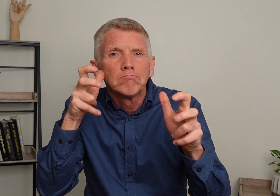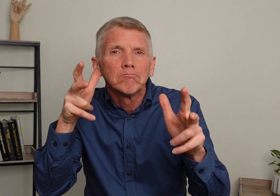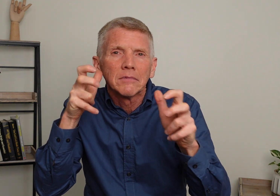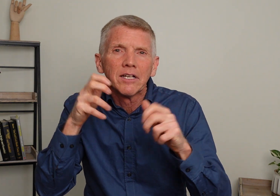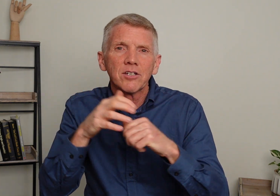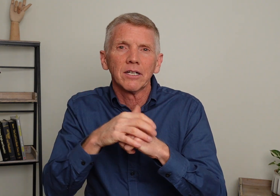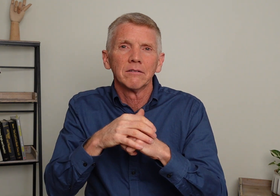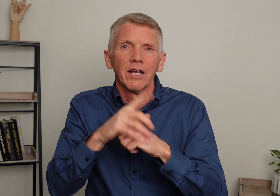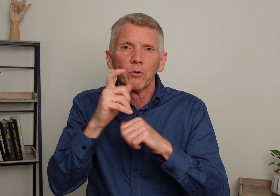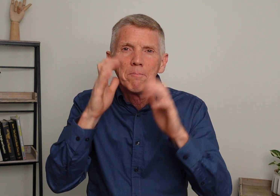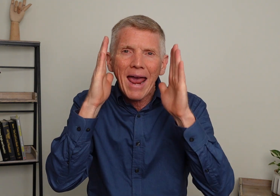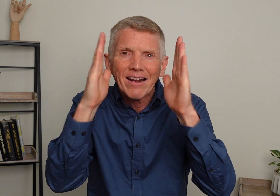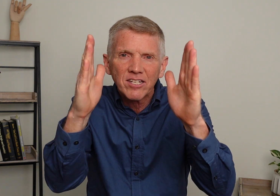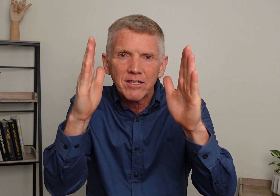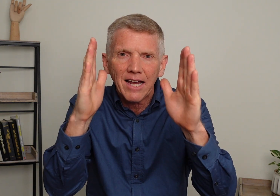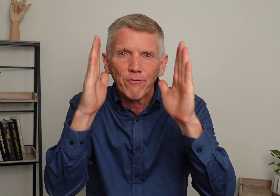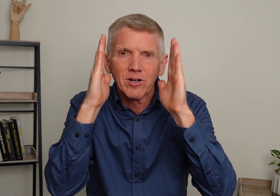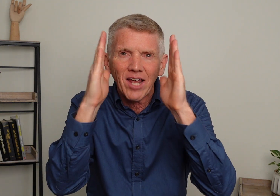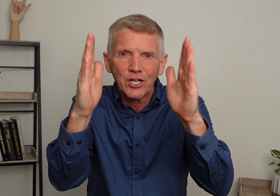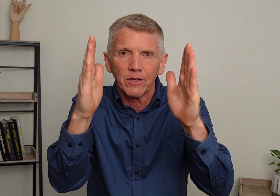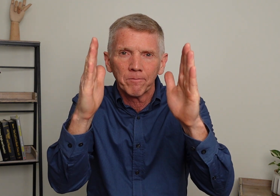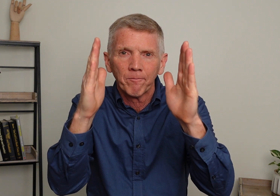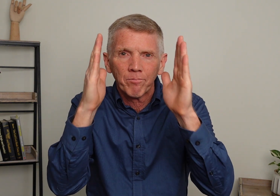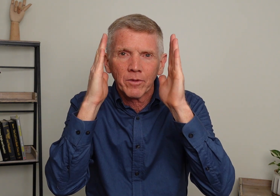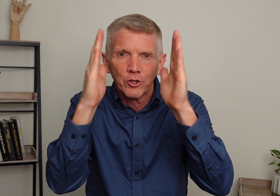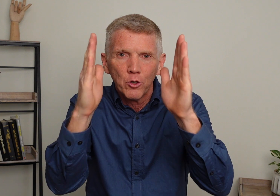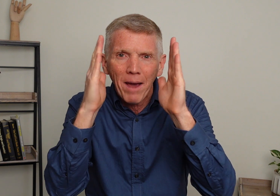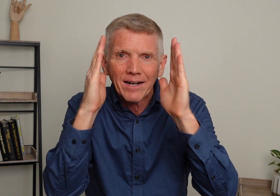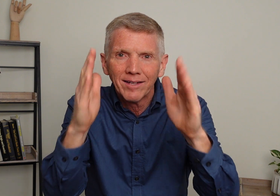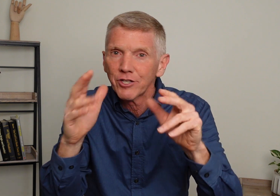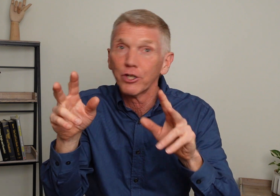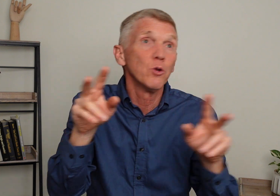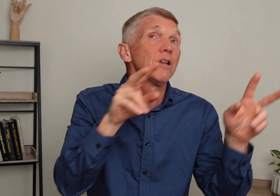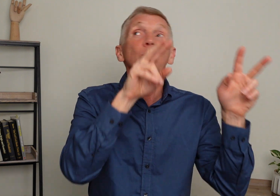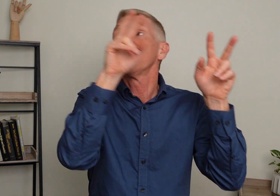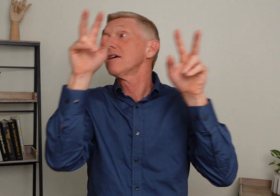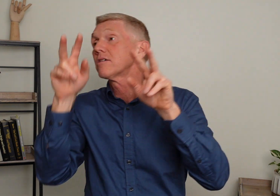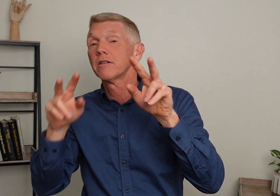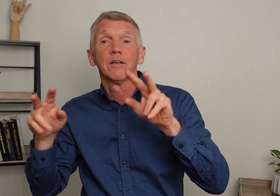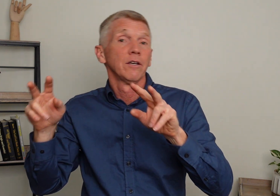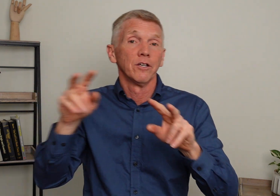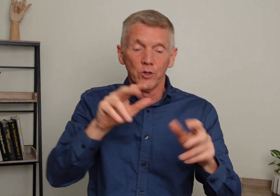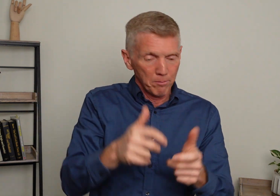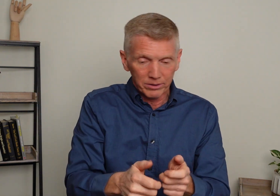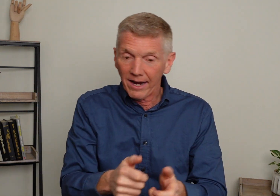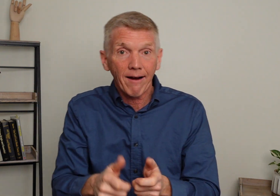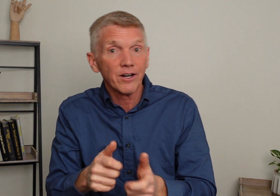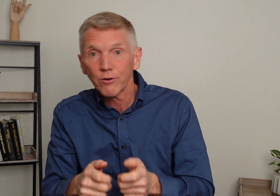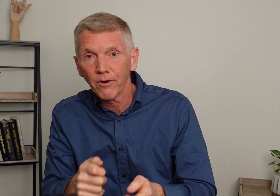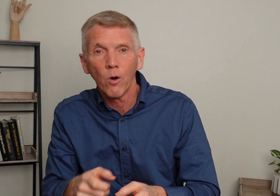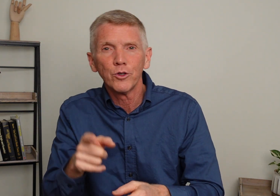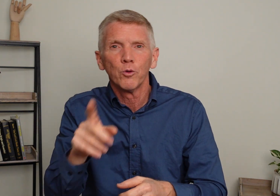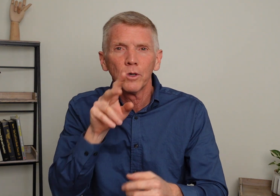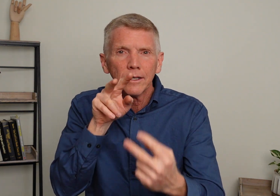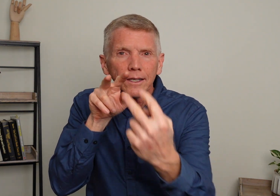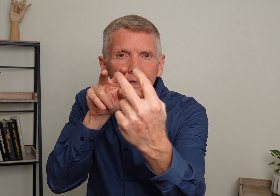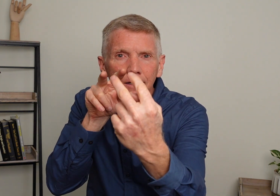listening. And really paying, this is the sign for attention. You paid attention. You didn't do this. You didn't play around on your phone. You really